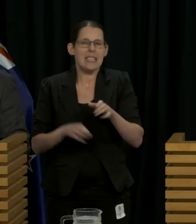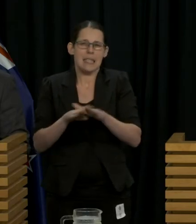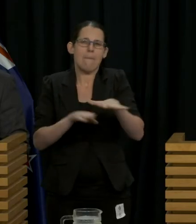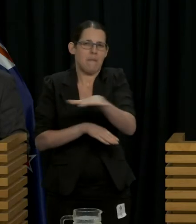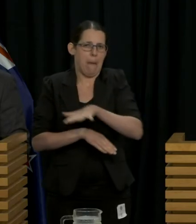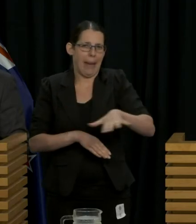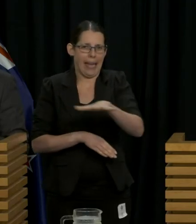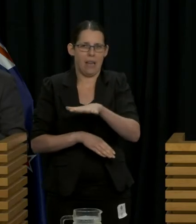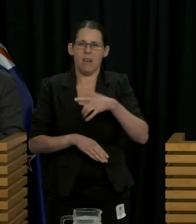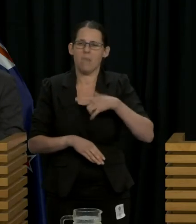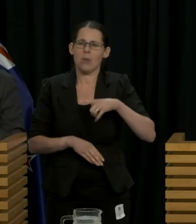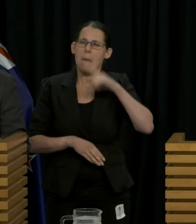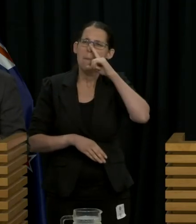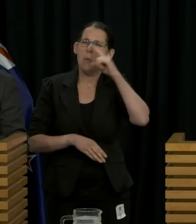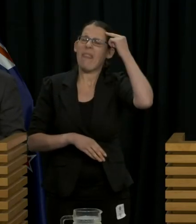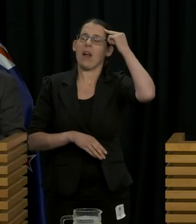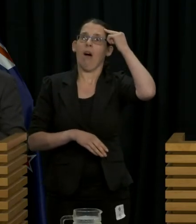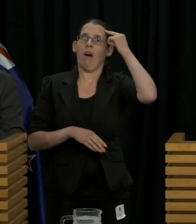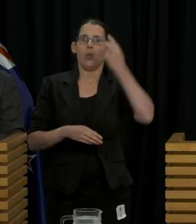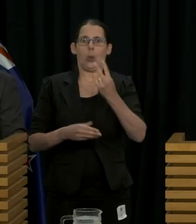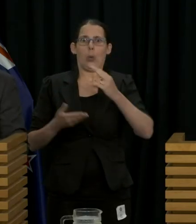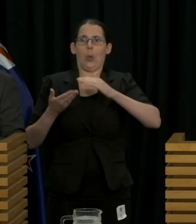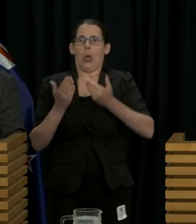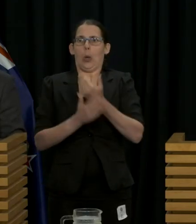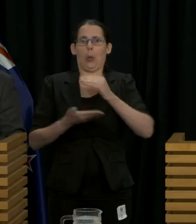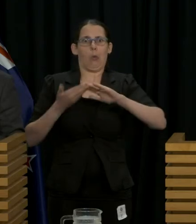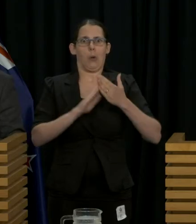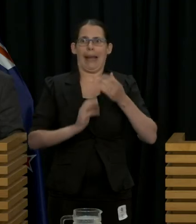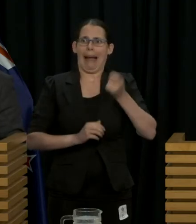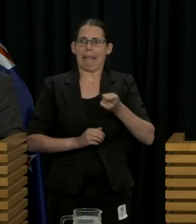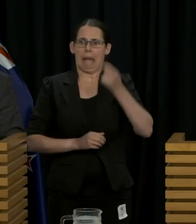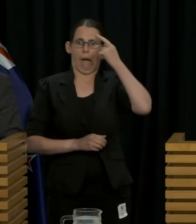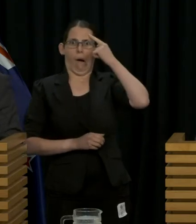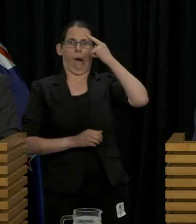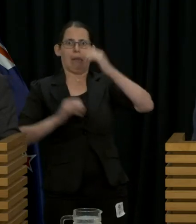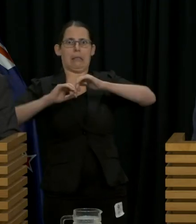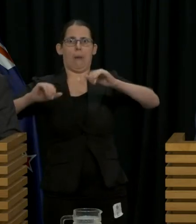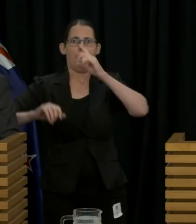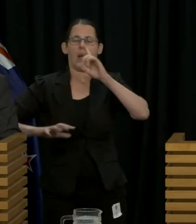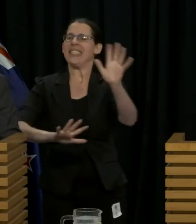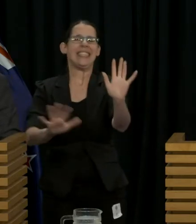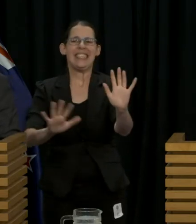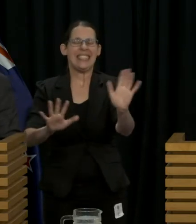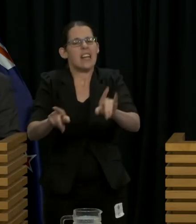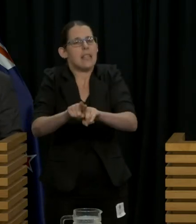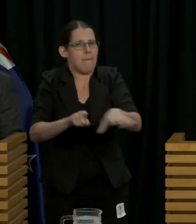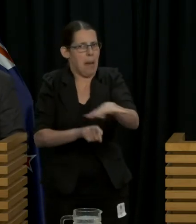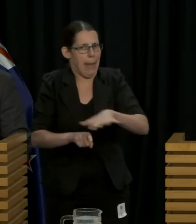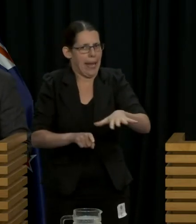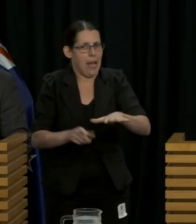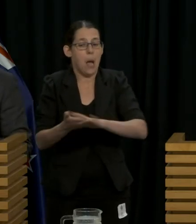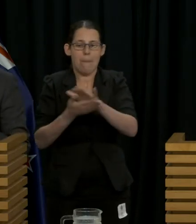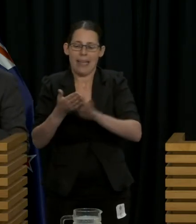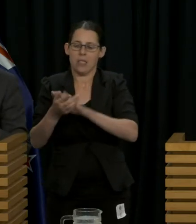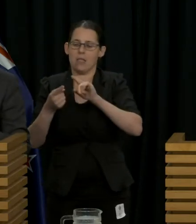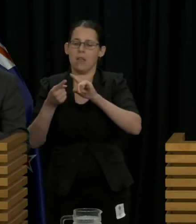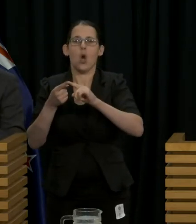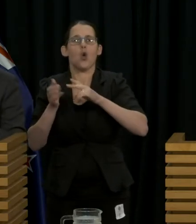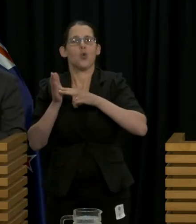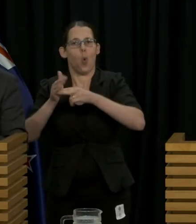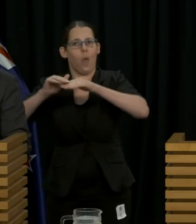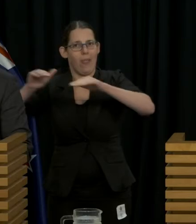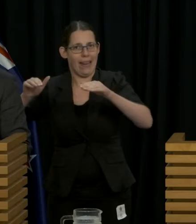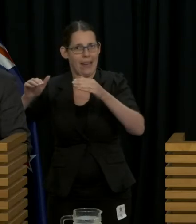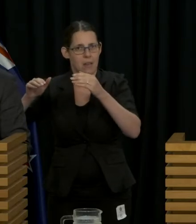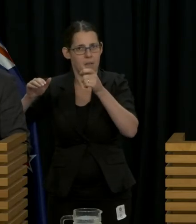community cases, there is an assumption that they are separate. They are from the same family. So we're dealing with our Northland case and one other group